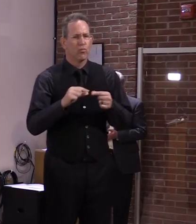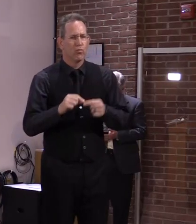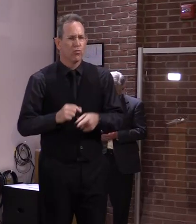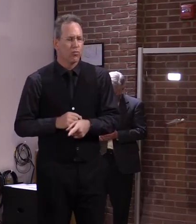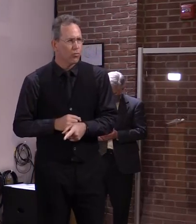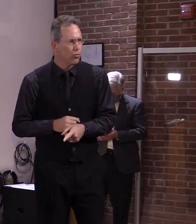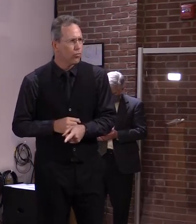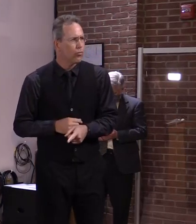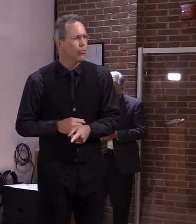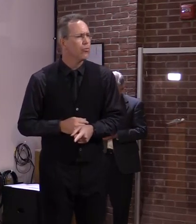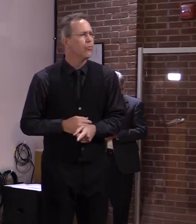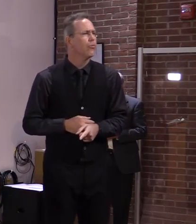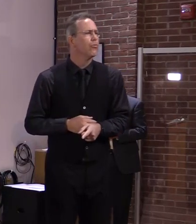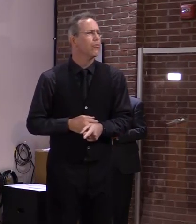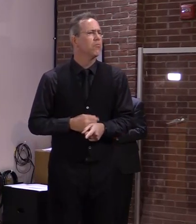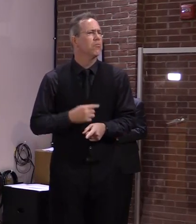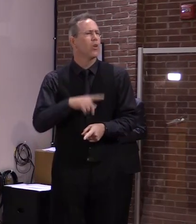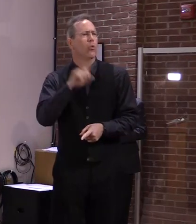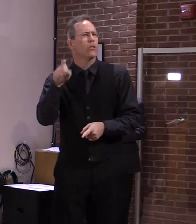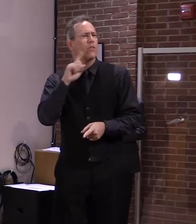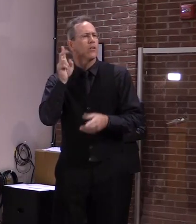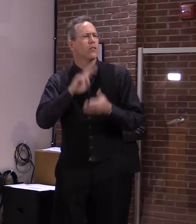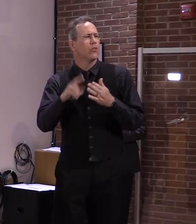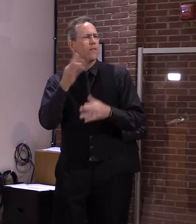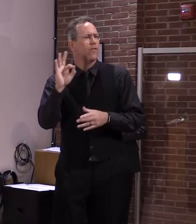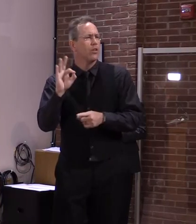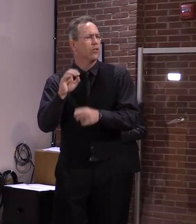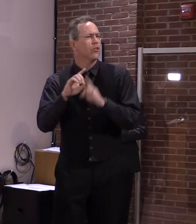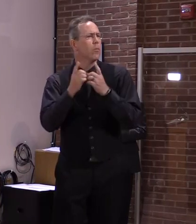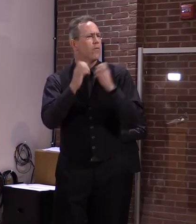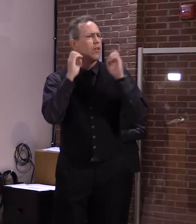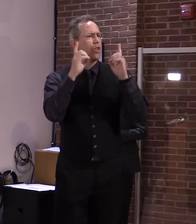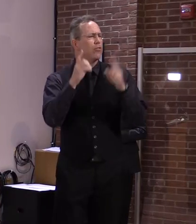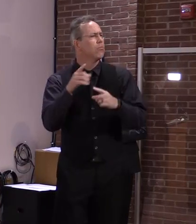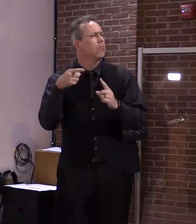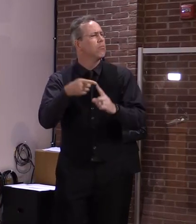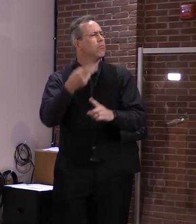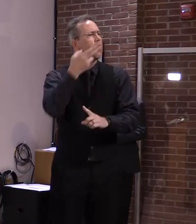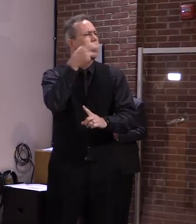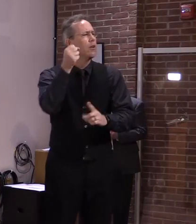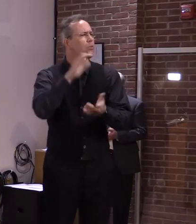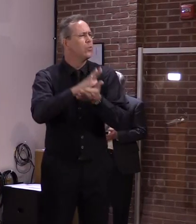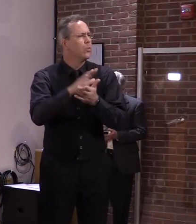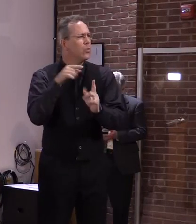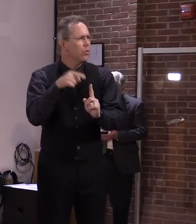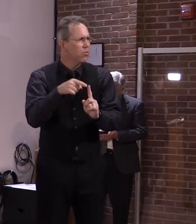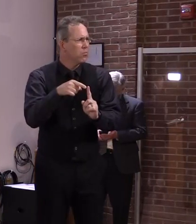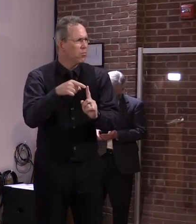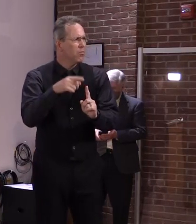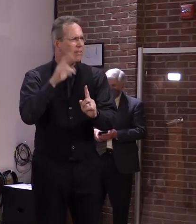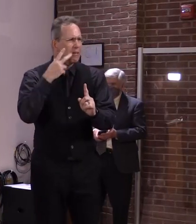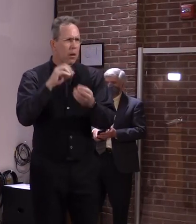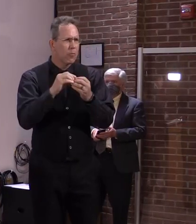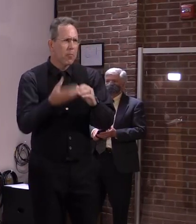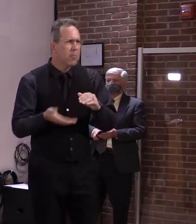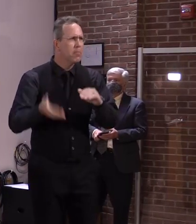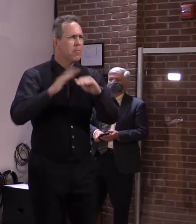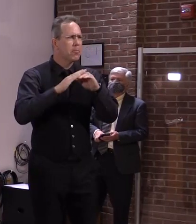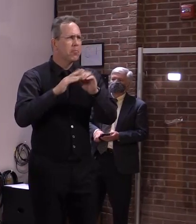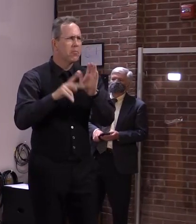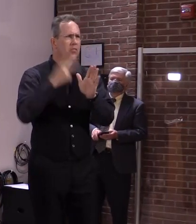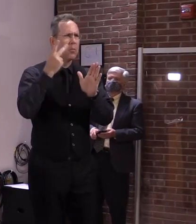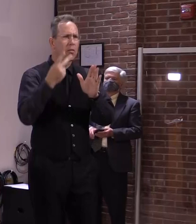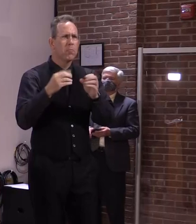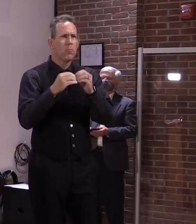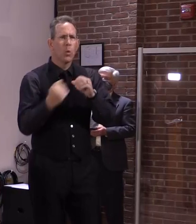in April, but you said overall in-person learning has gone up by only 3%. I'm wondering how both those numbers can be correct.